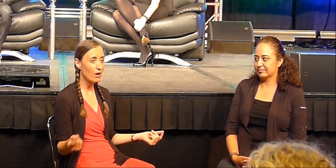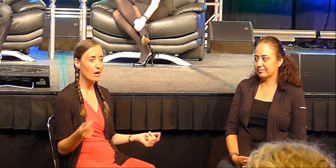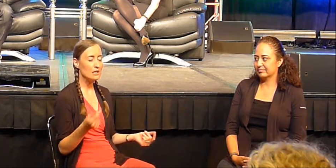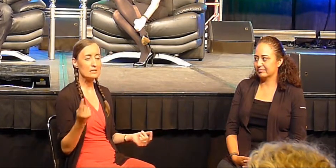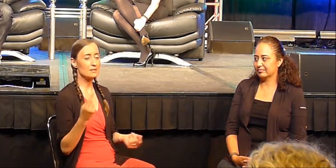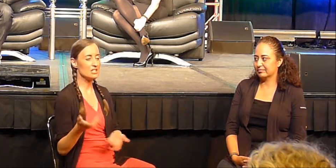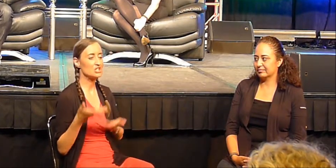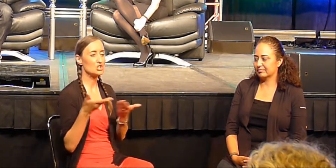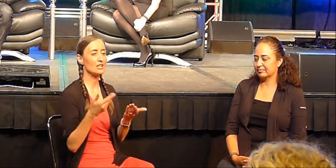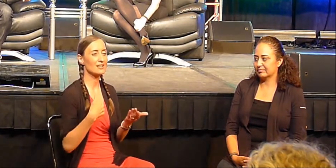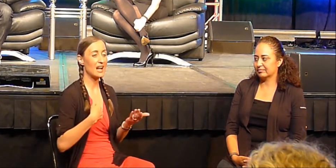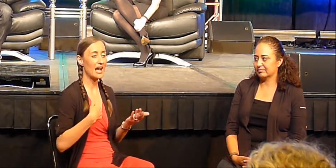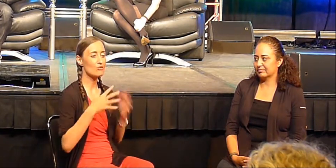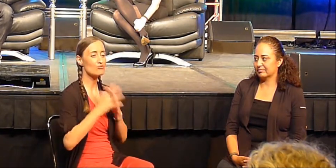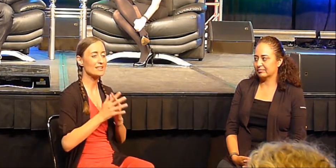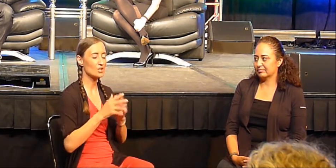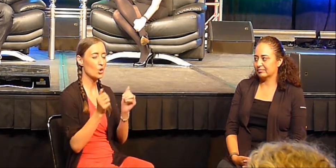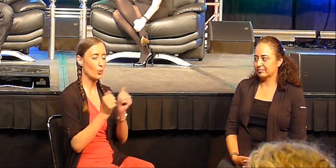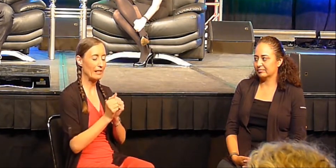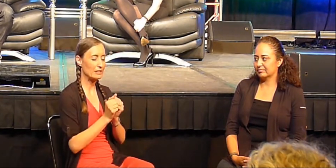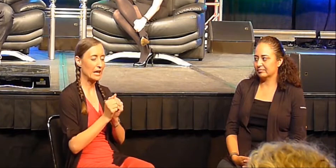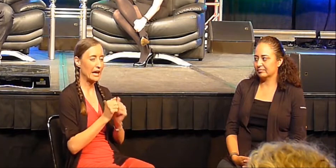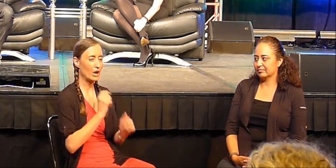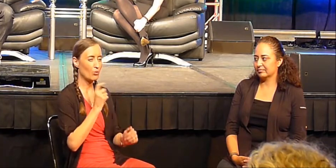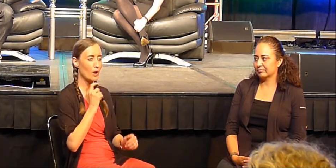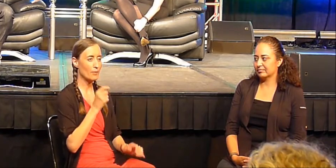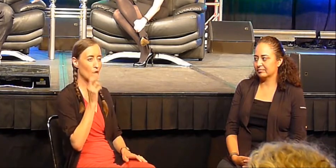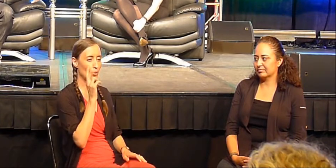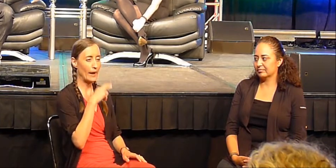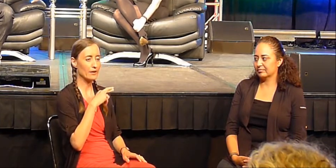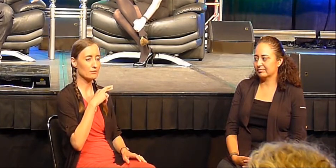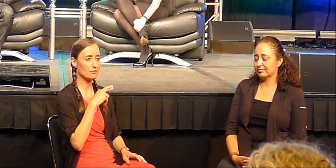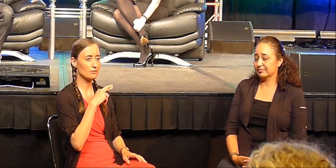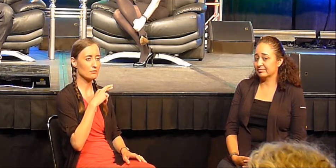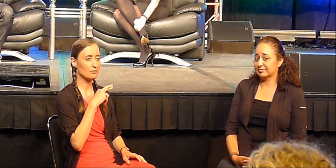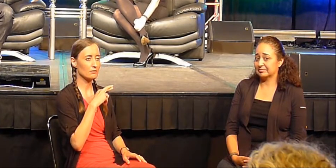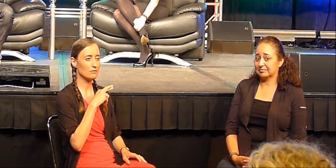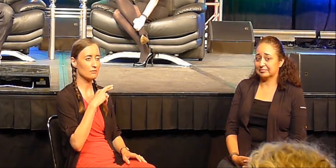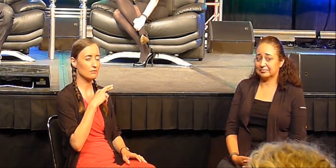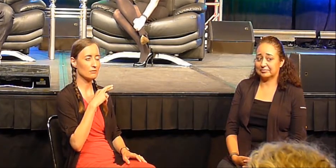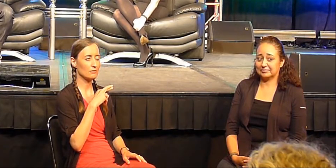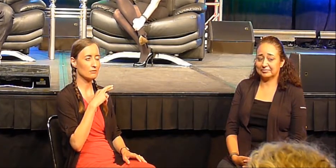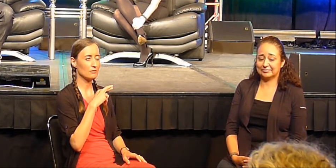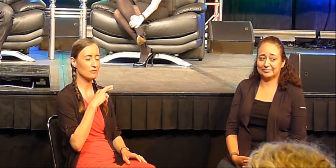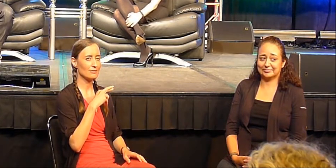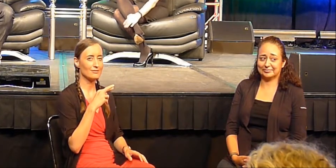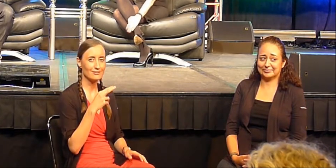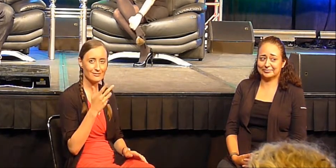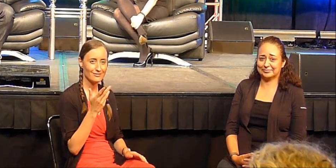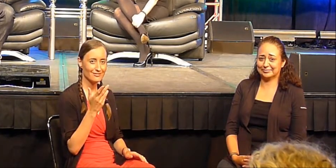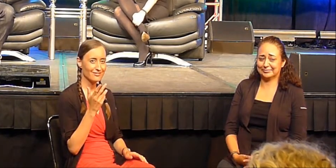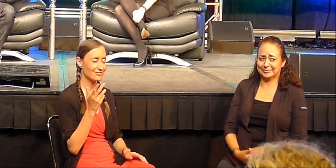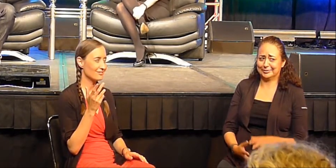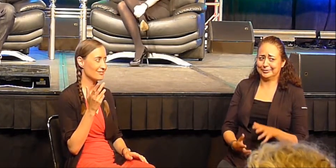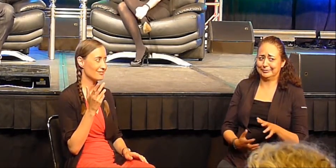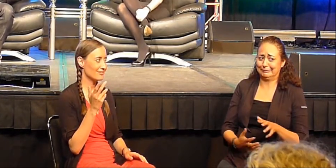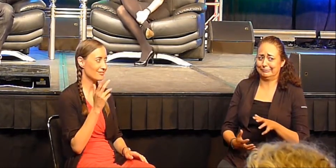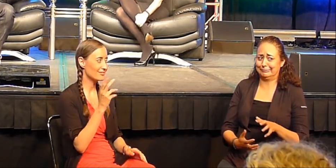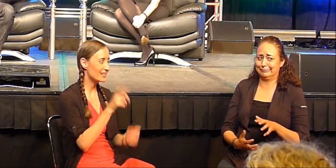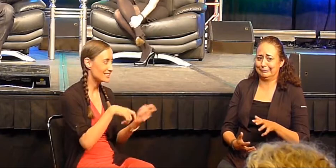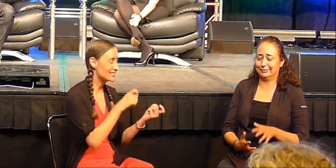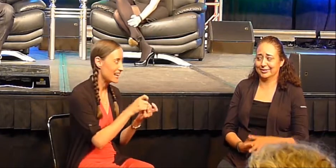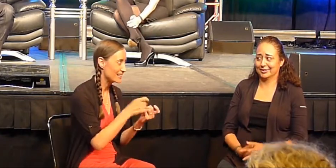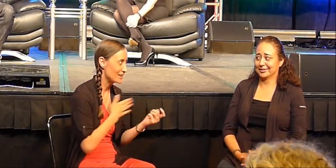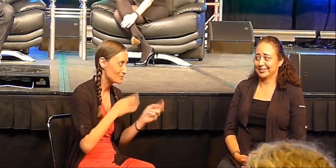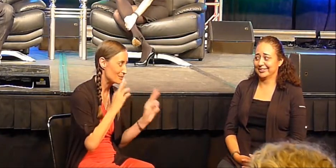that I wrestle with the fake rubber rat instead. Yeah, exactly. That was my response.